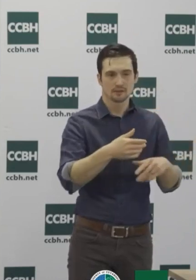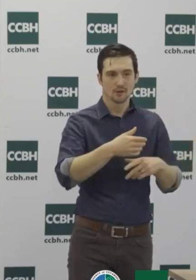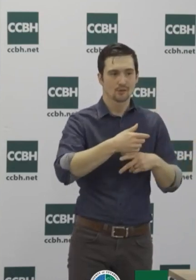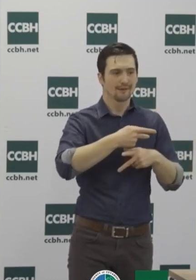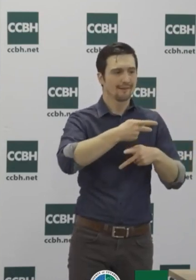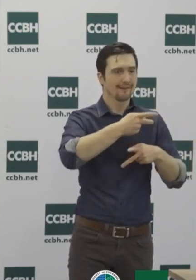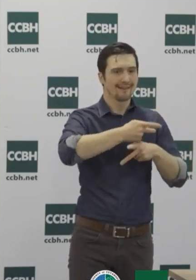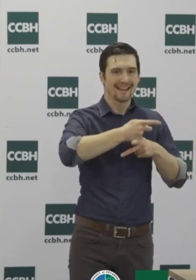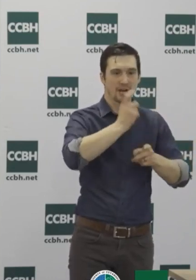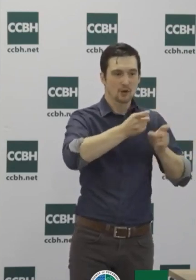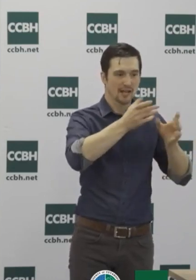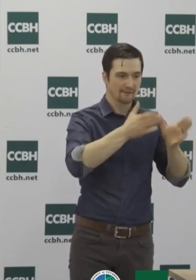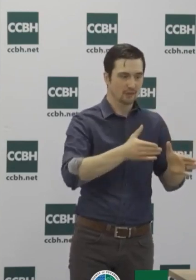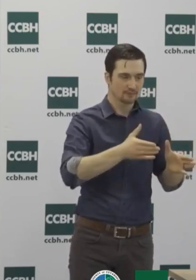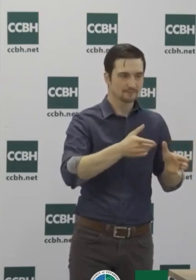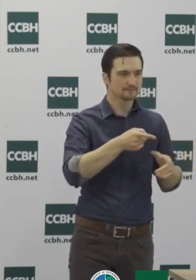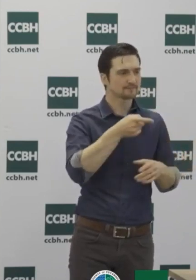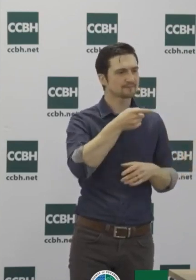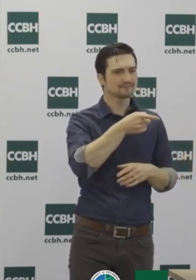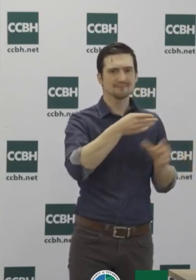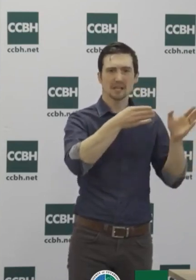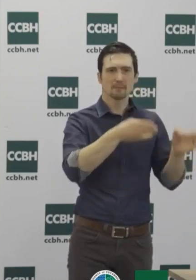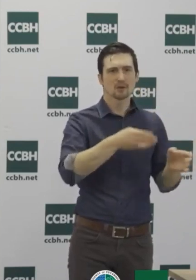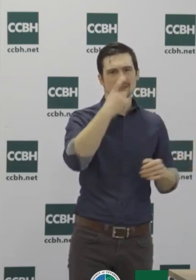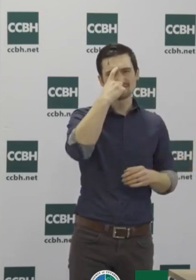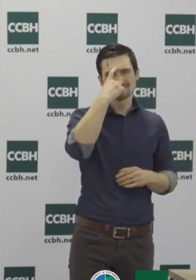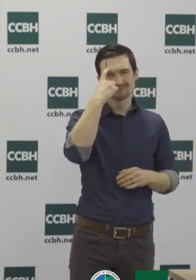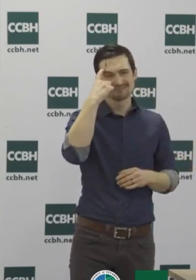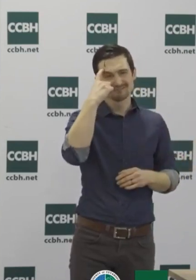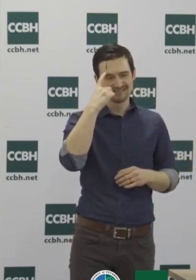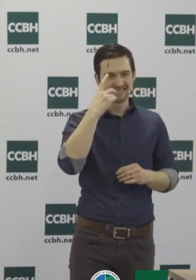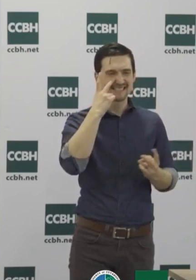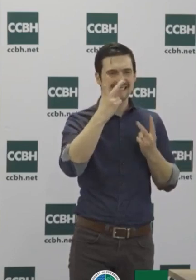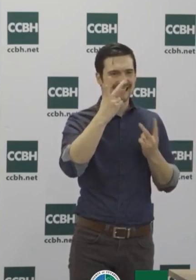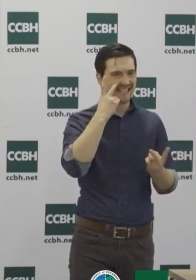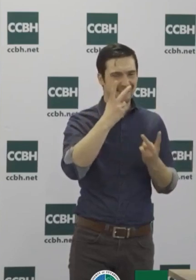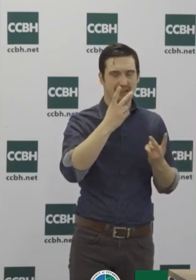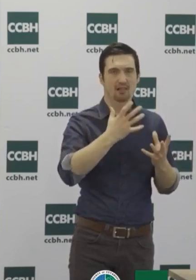caregivers you carry with you. No one wants to see